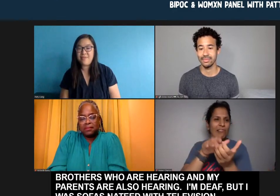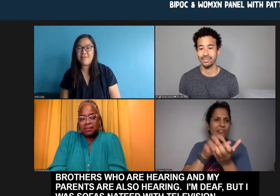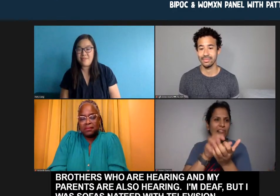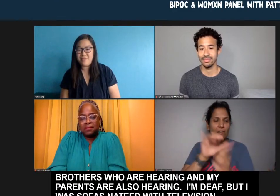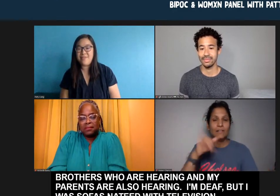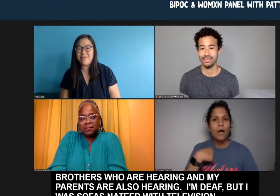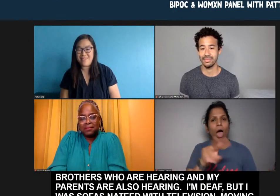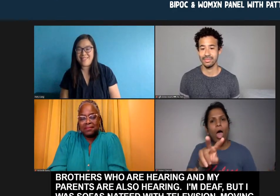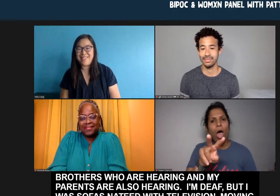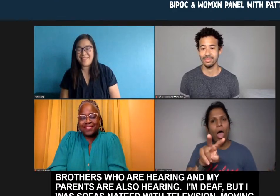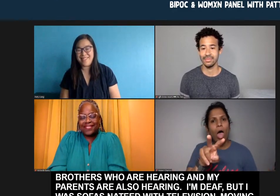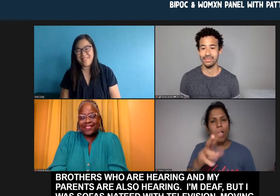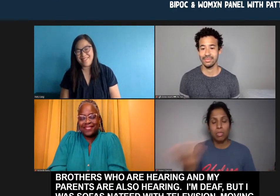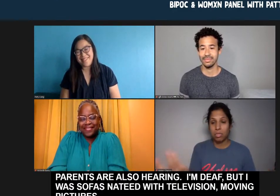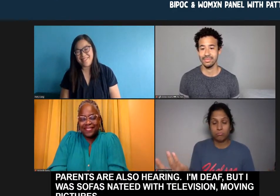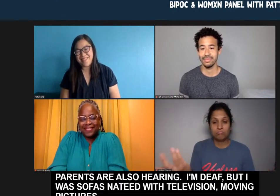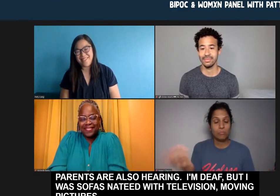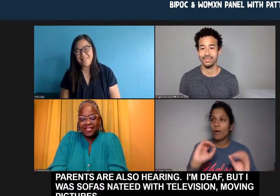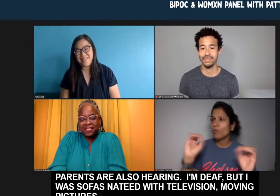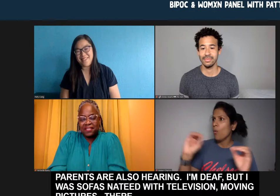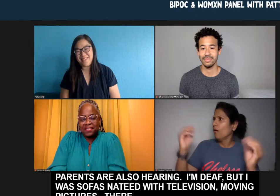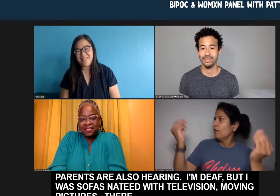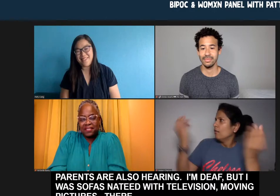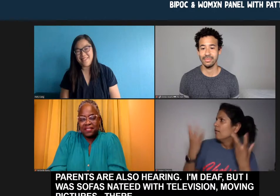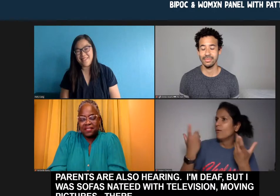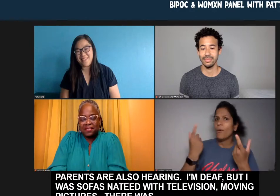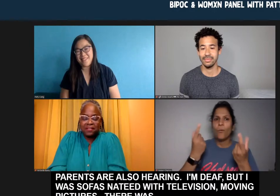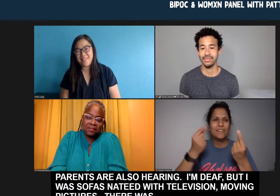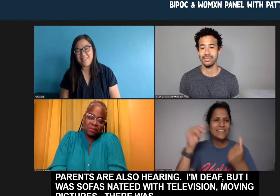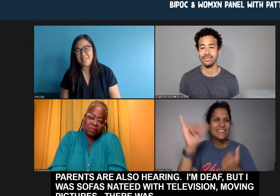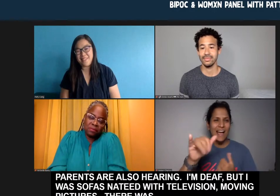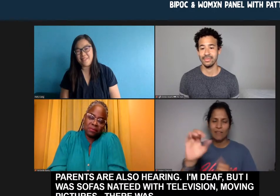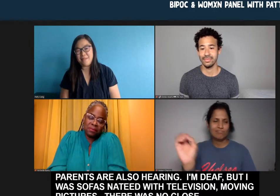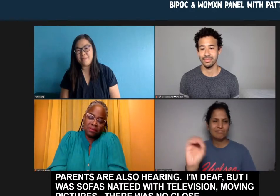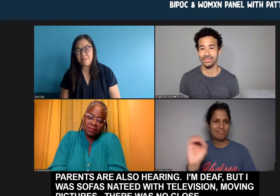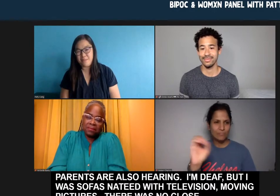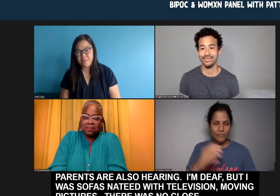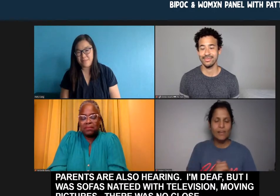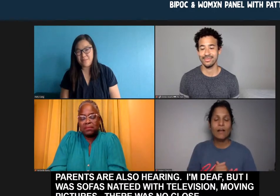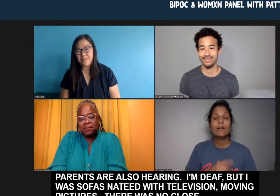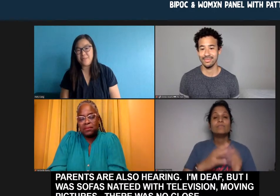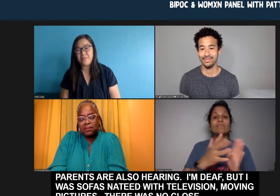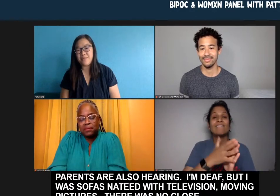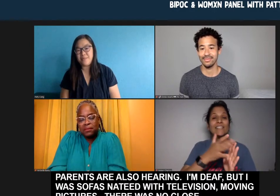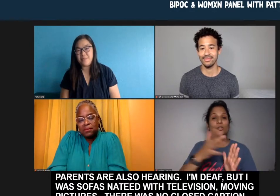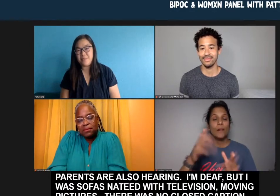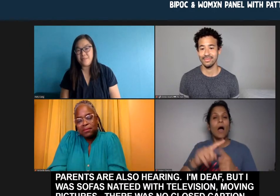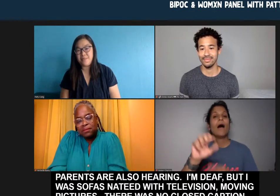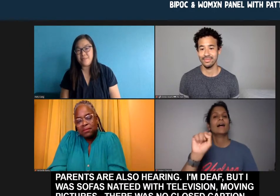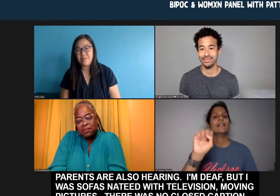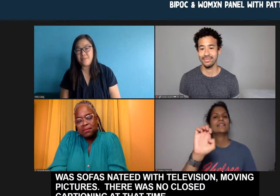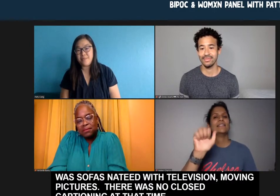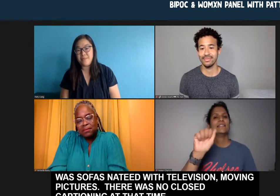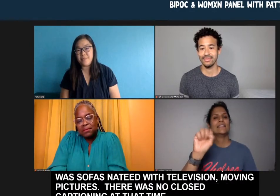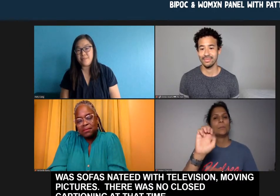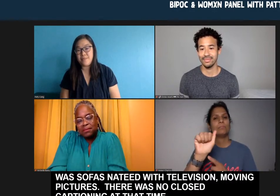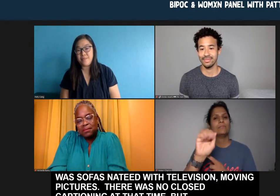that time, but there were cartoons and like Looney Tunes, for example. And I was like, oh, what's that? There's so much expression. And